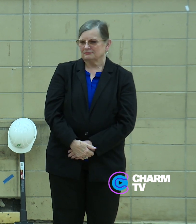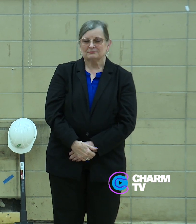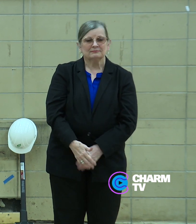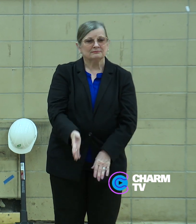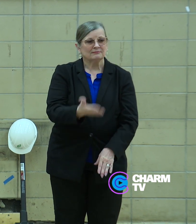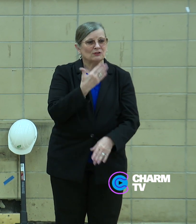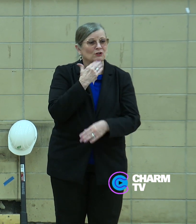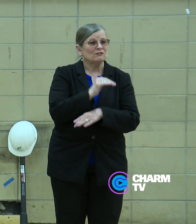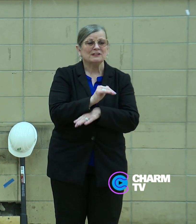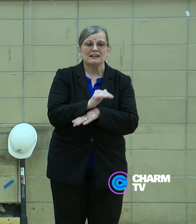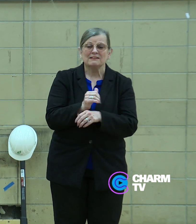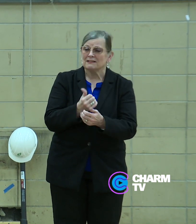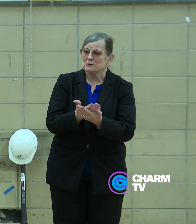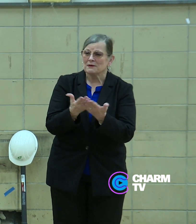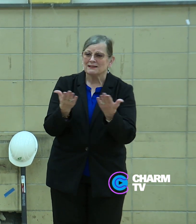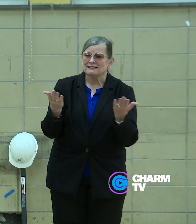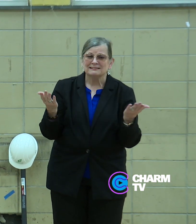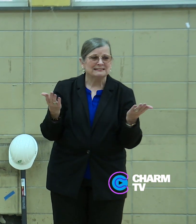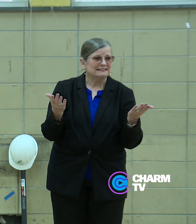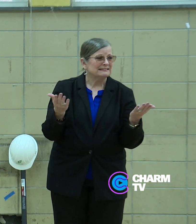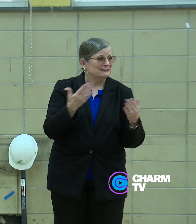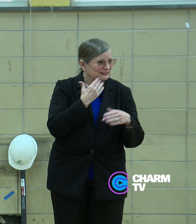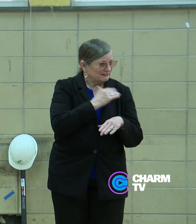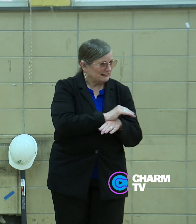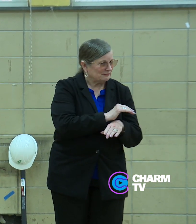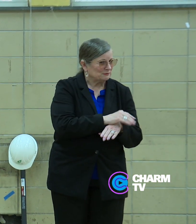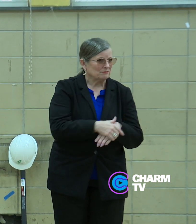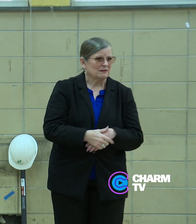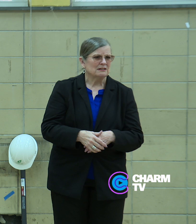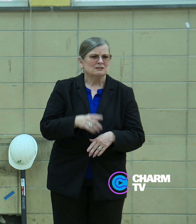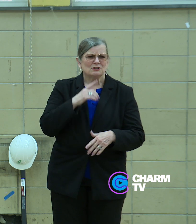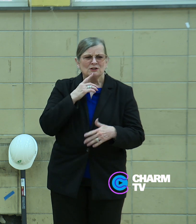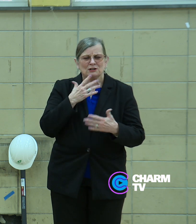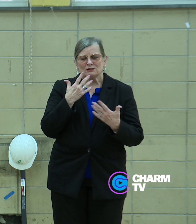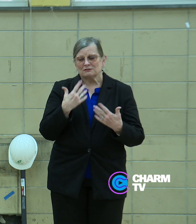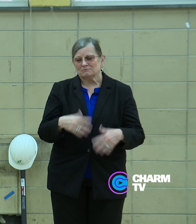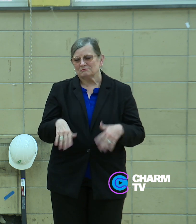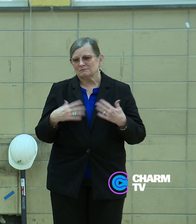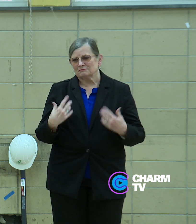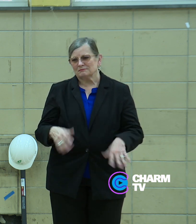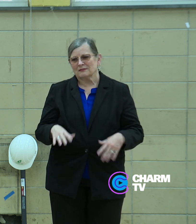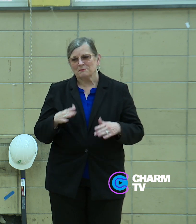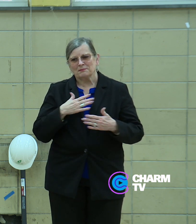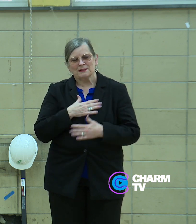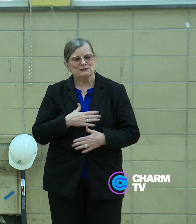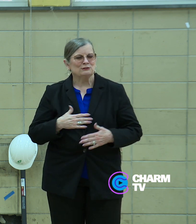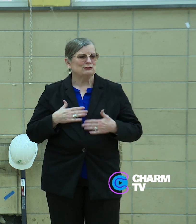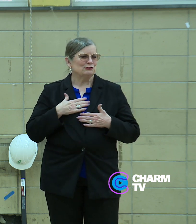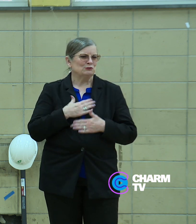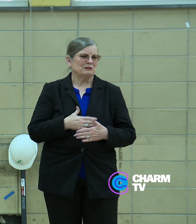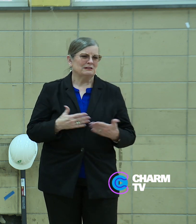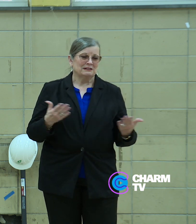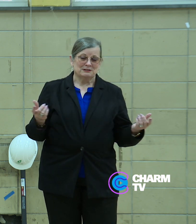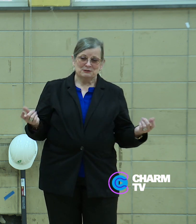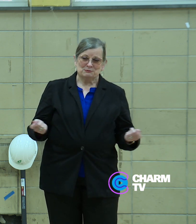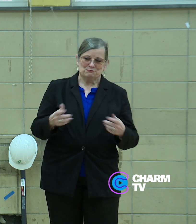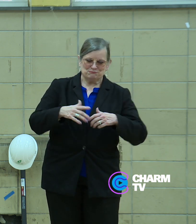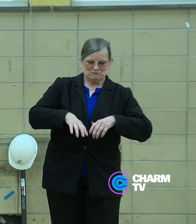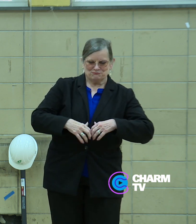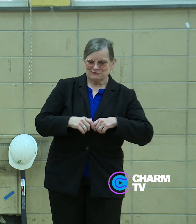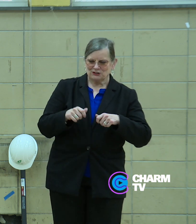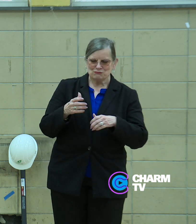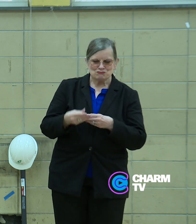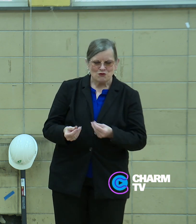Good evening, everybody. It is a great pleasure to be here for the groundbreaking ceremony of the James D.